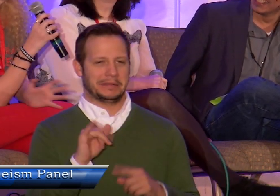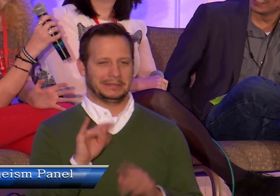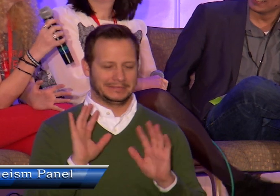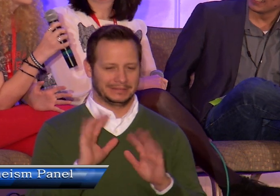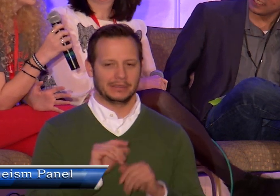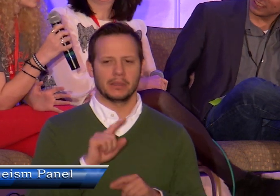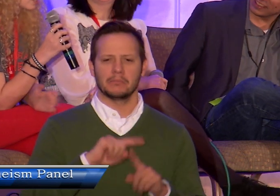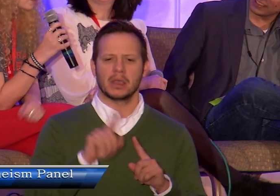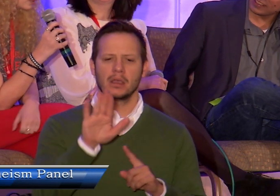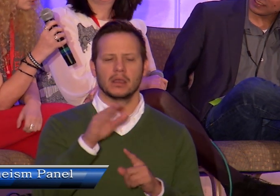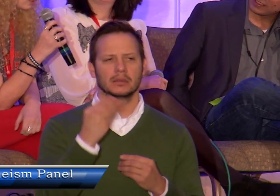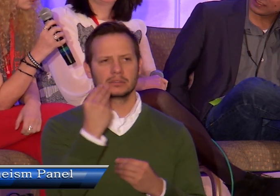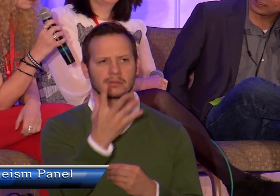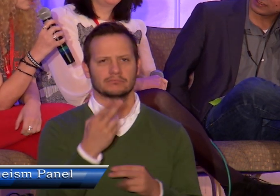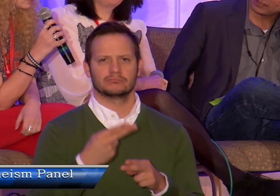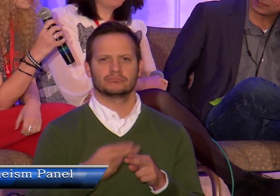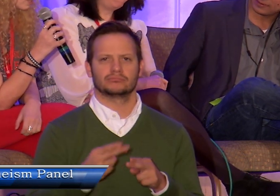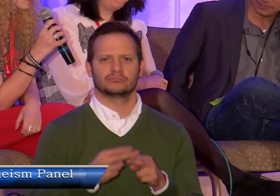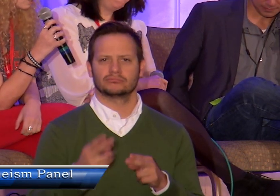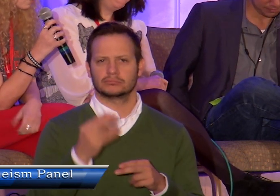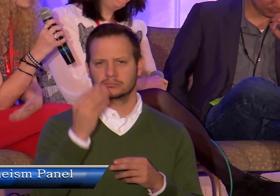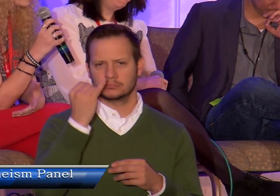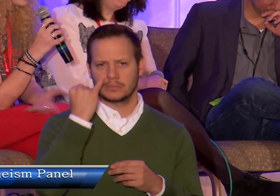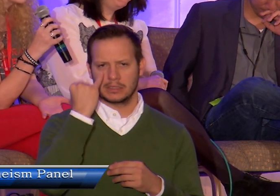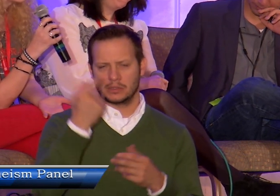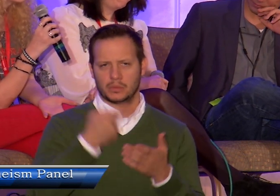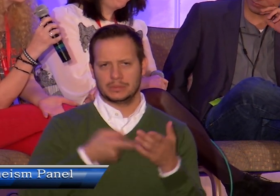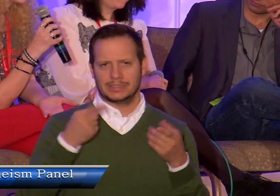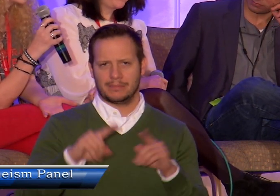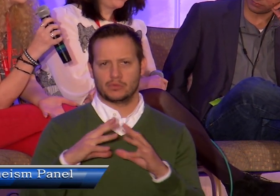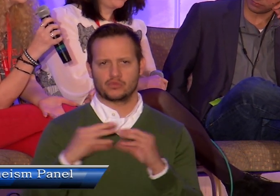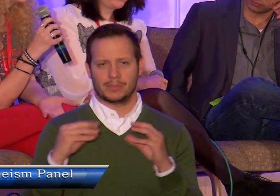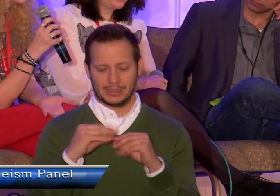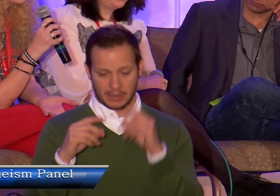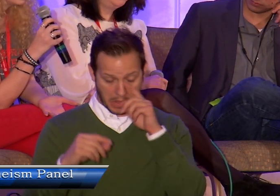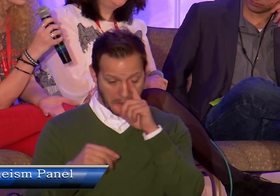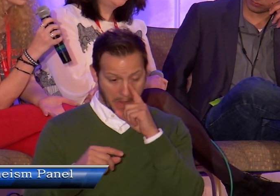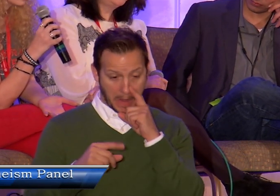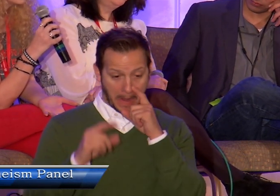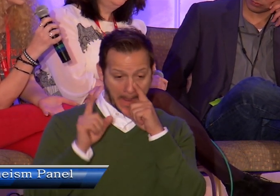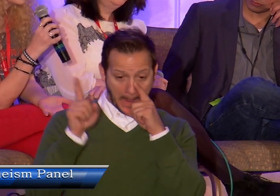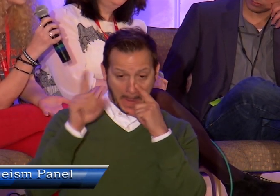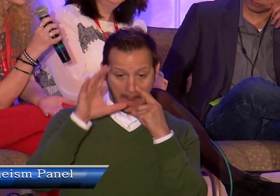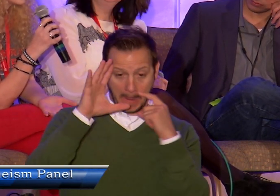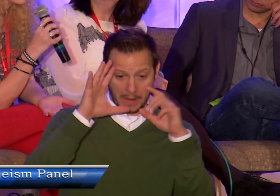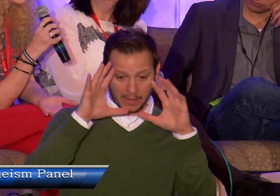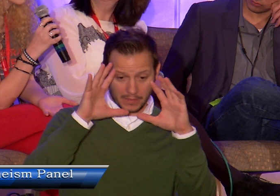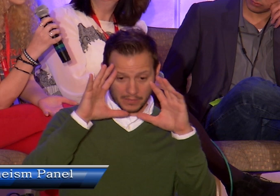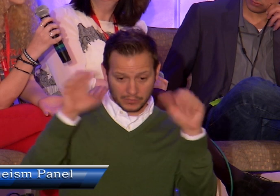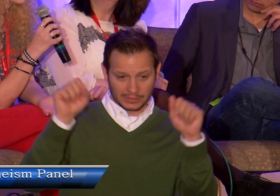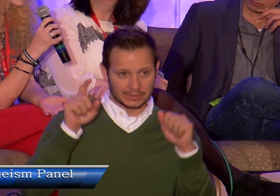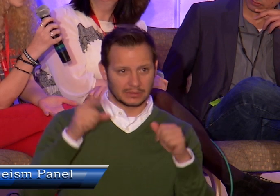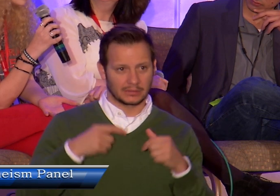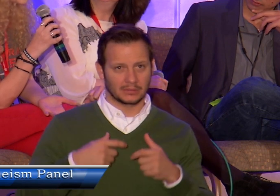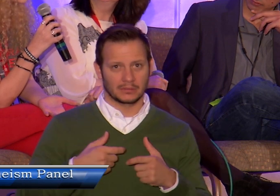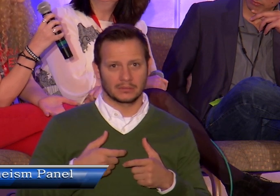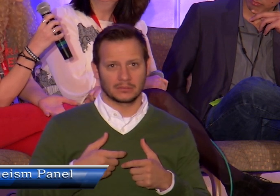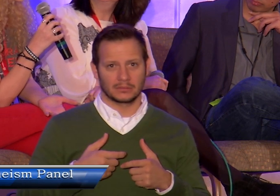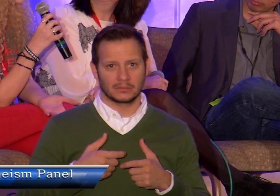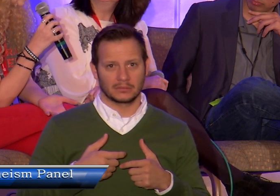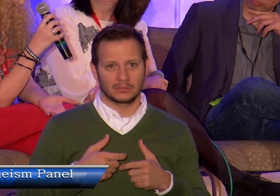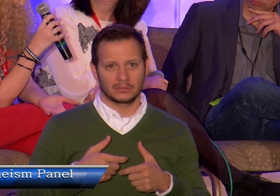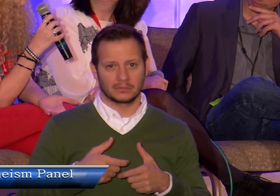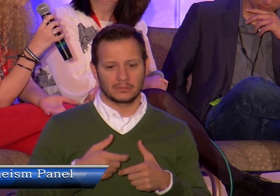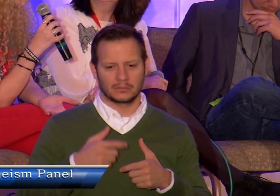quick idea about what's happening in Romania, our president was wearing purple, so the witches' hacks